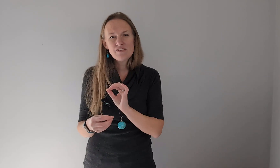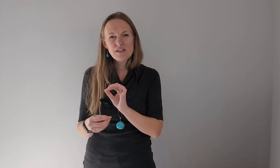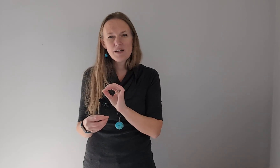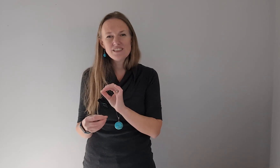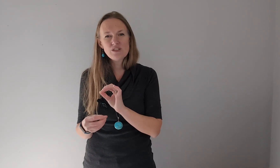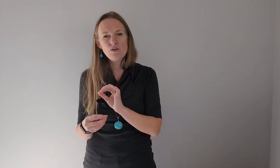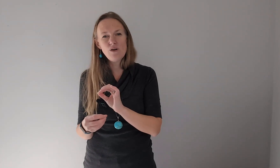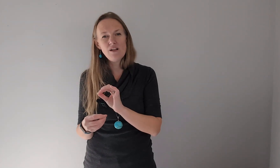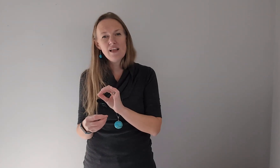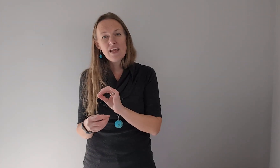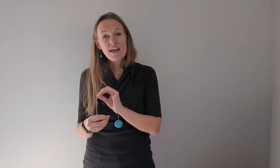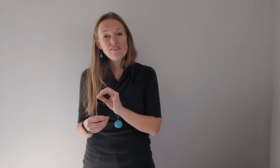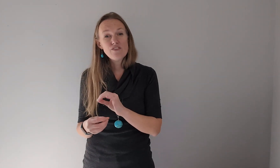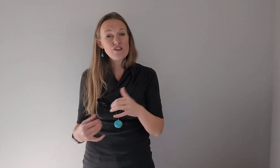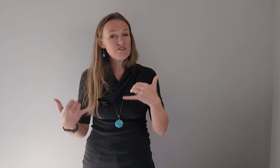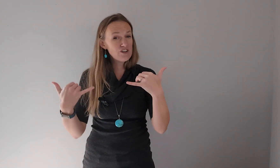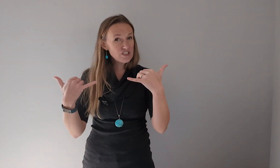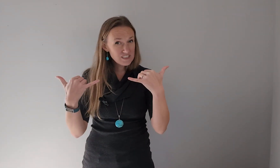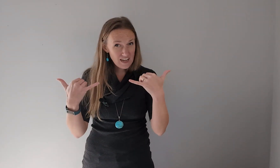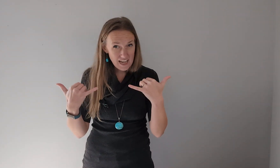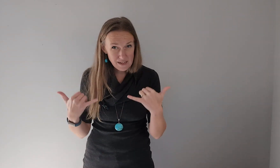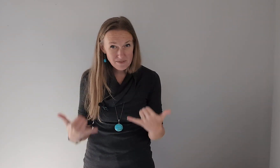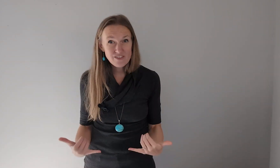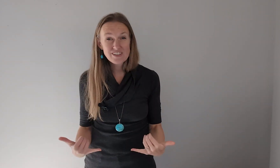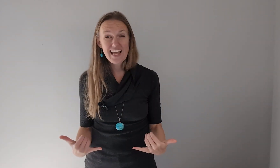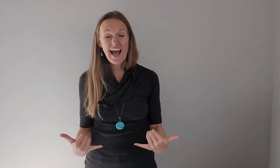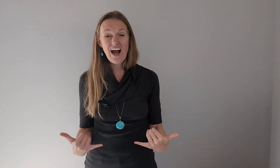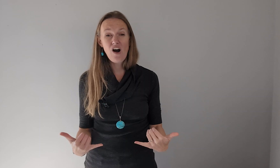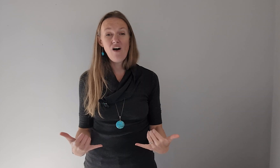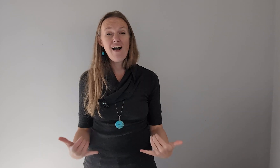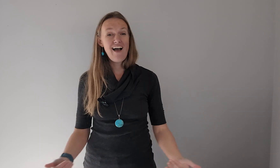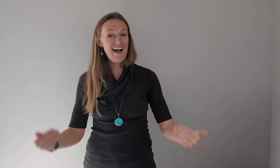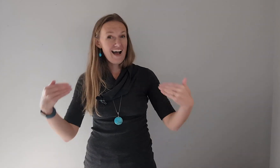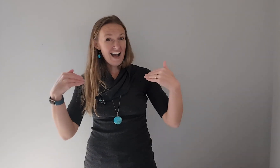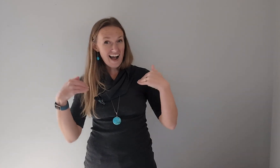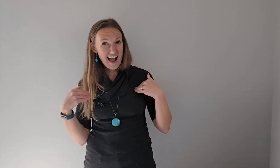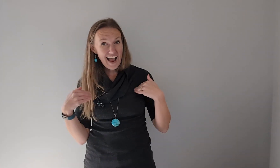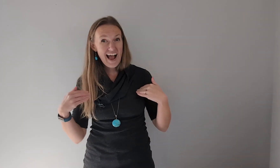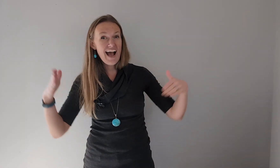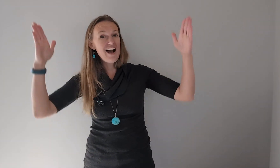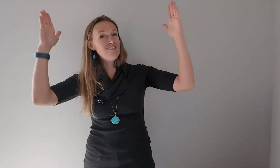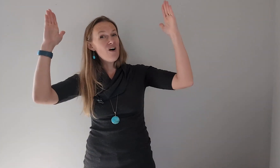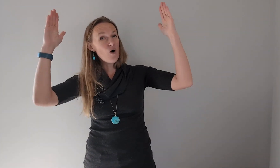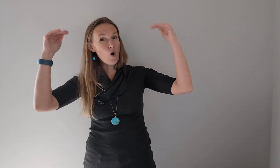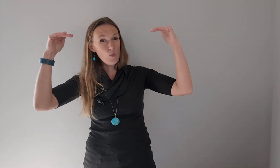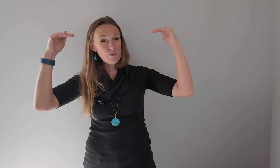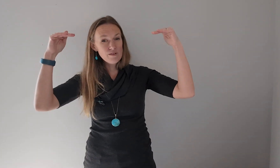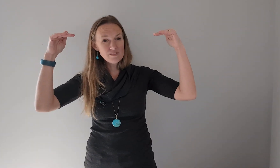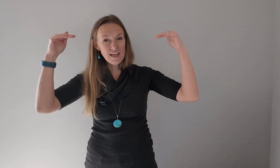Freed my soul. And for the first time, now, I have hope.